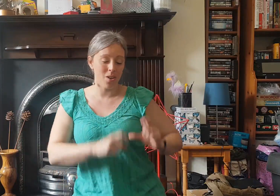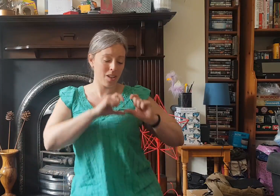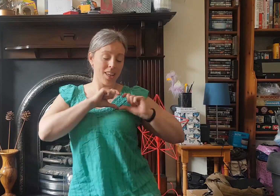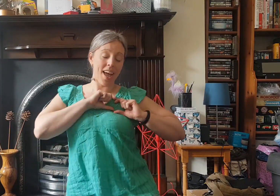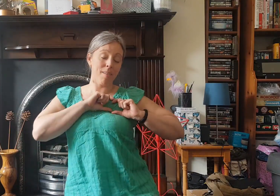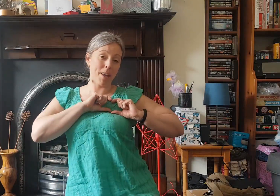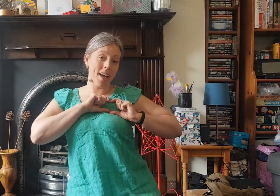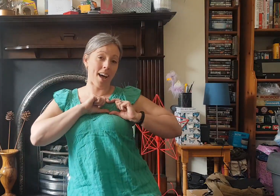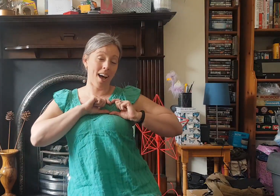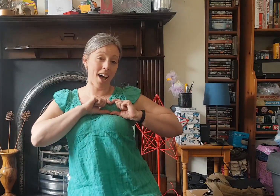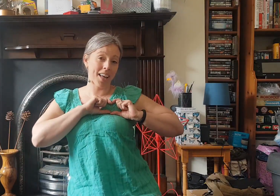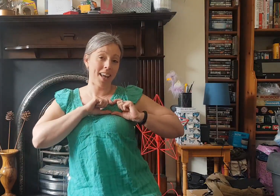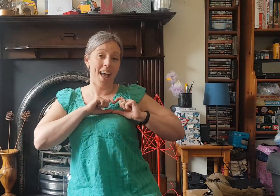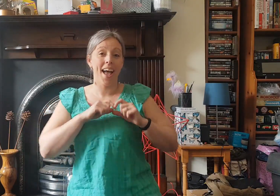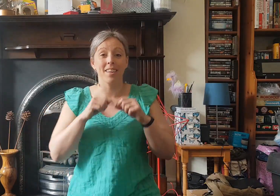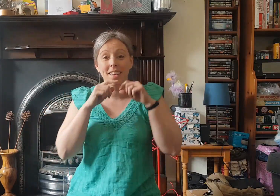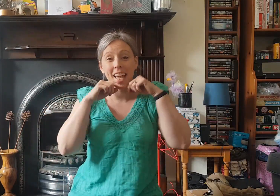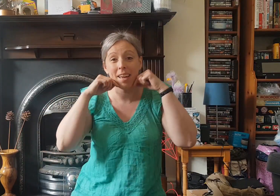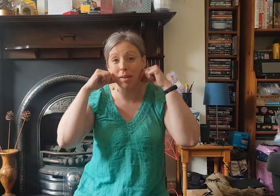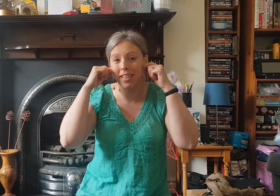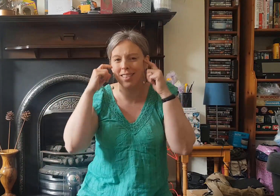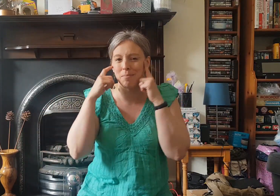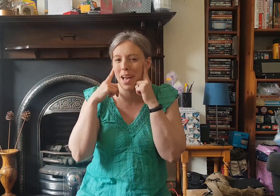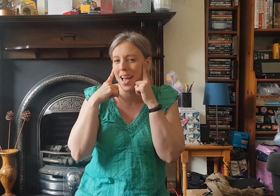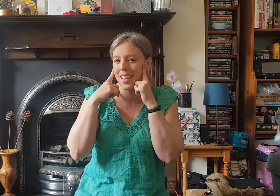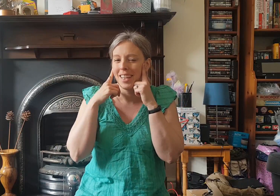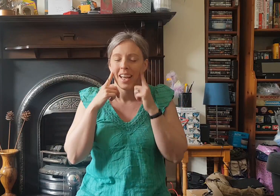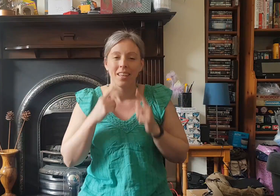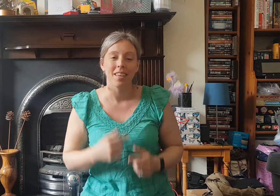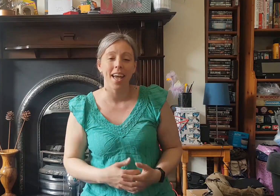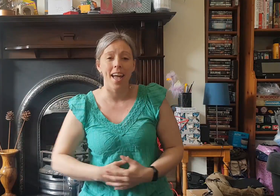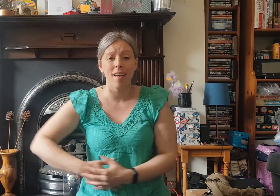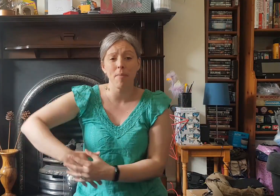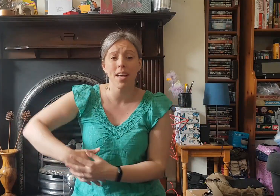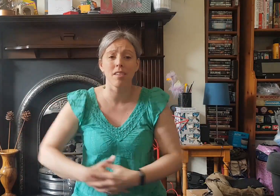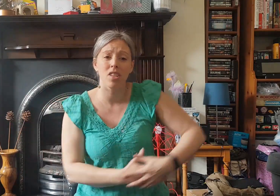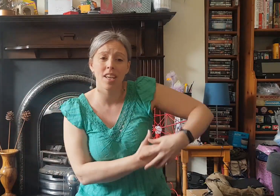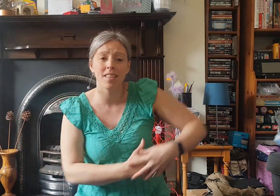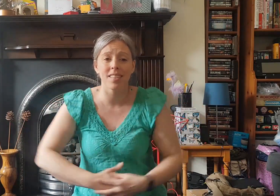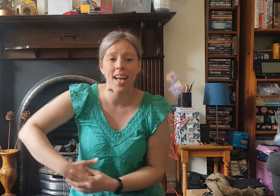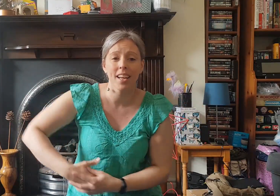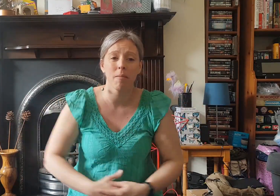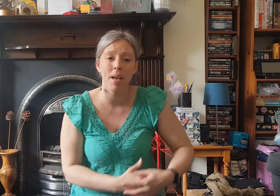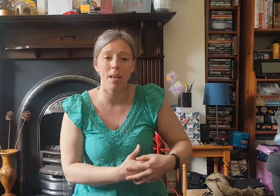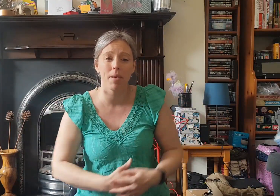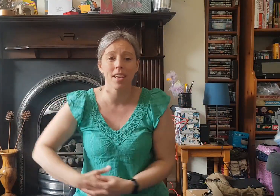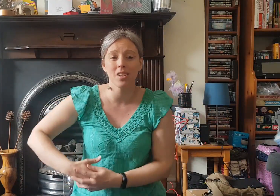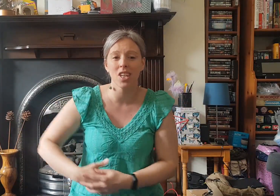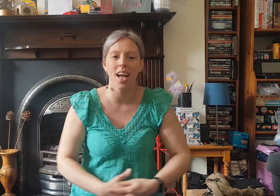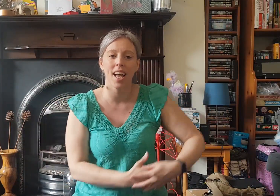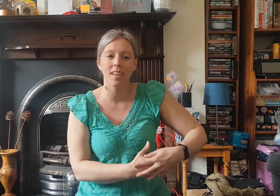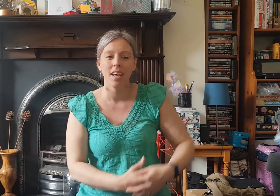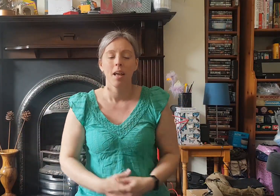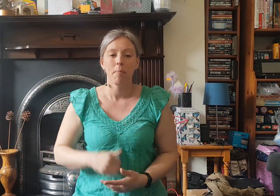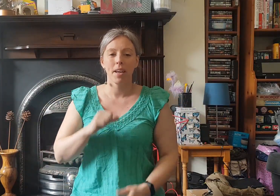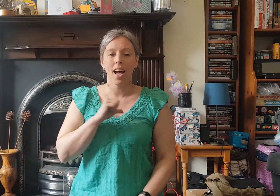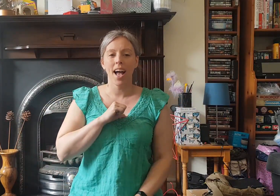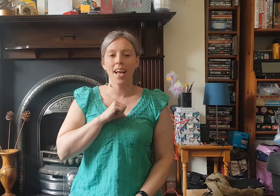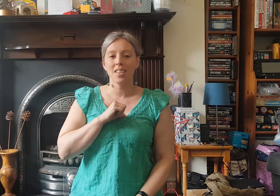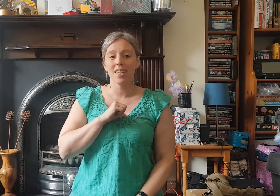gave me a heart and you gave me a smile you gave me jesus and you made me a child but i just